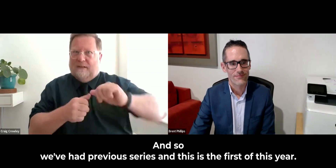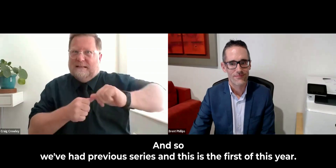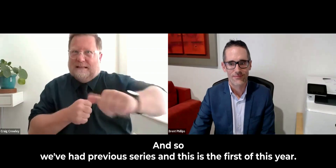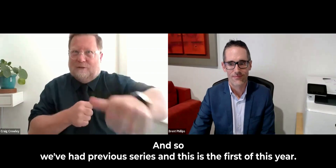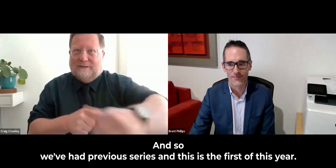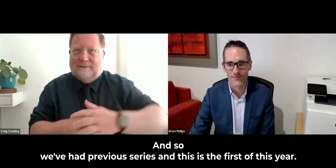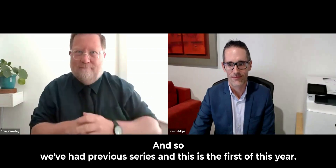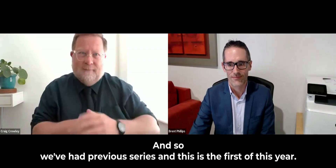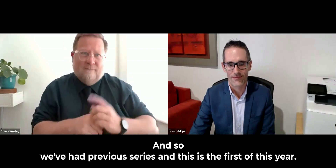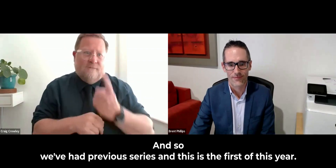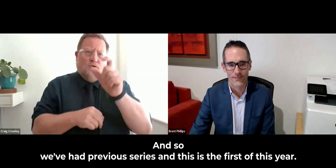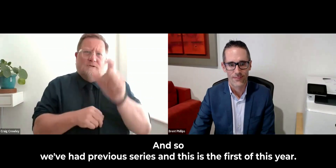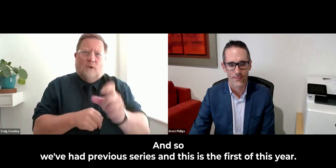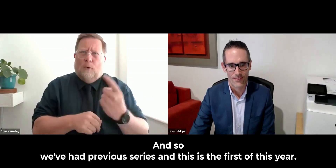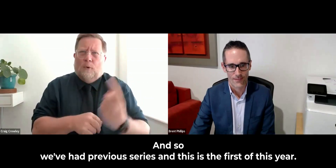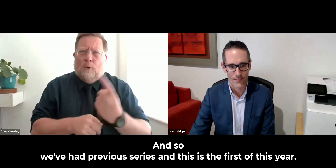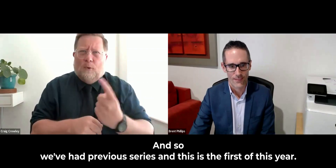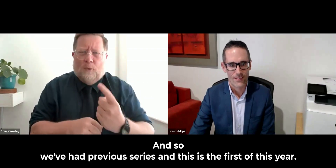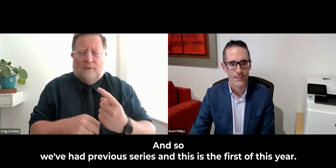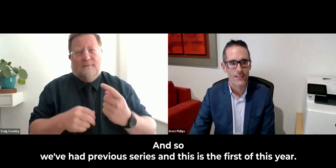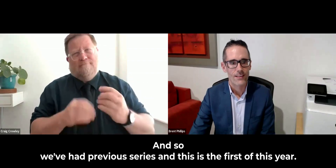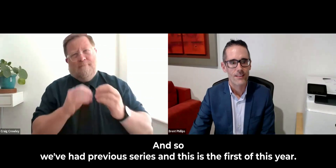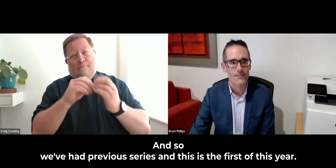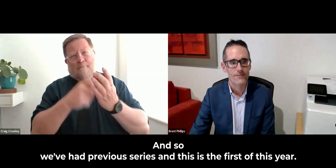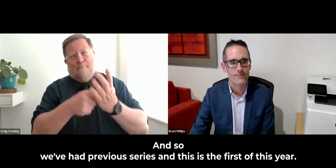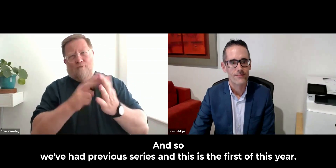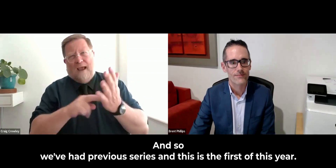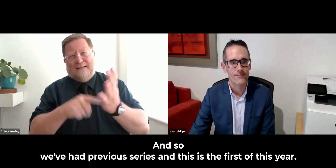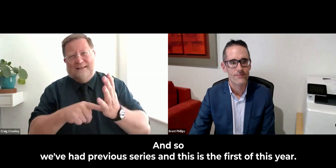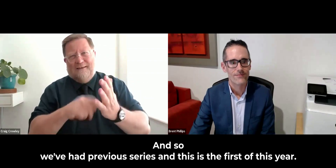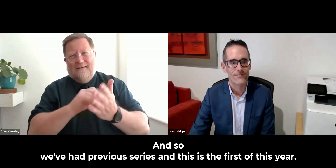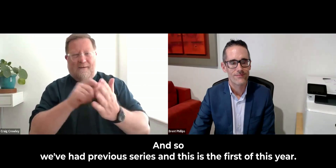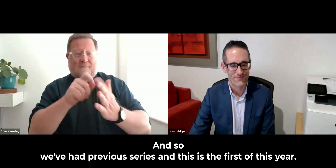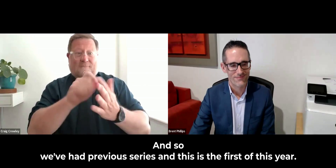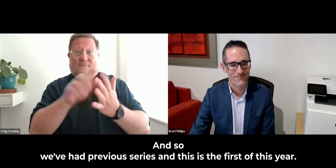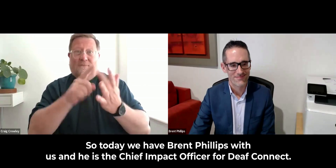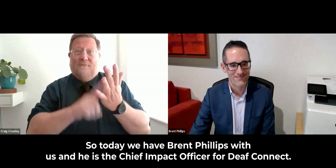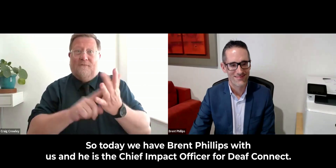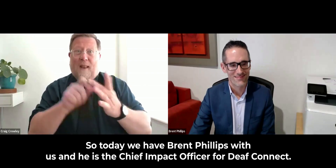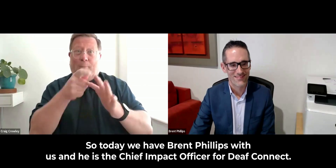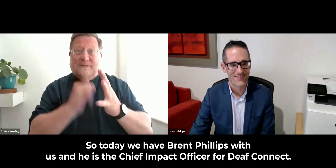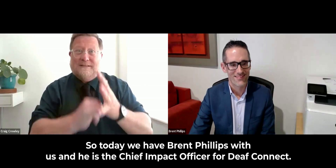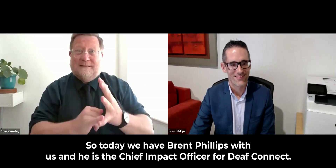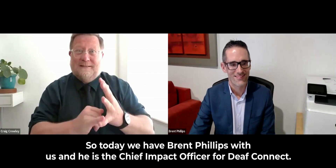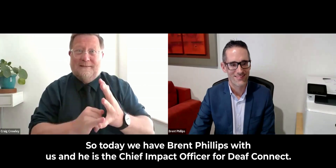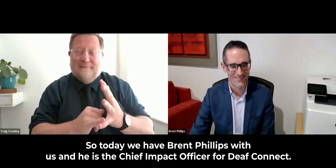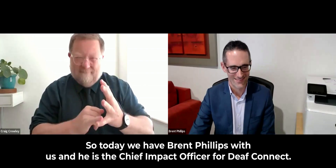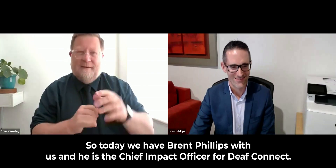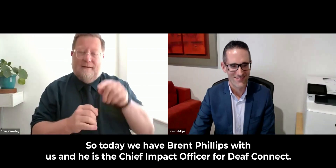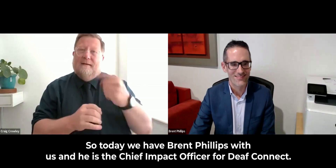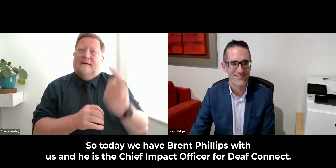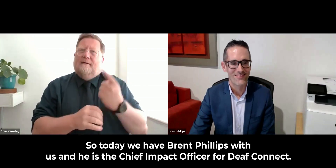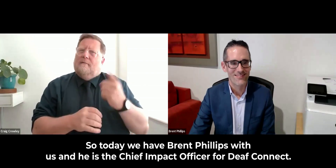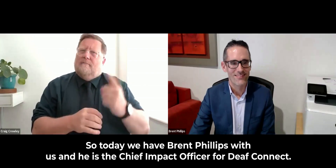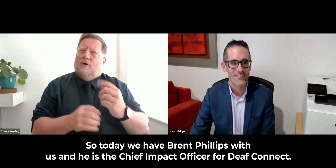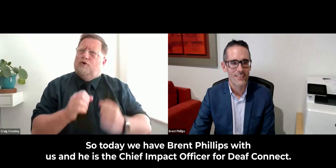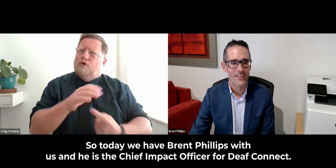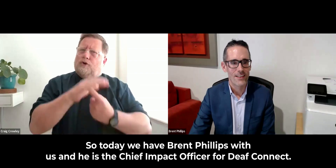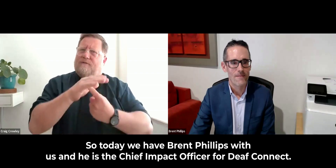And so we've had previous series, and this is the first of this year. So today we have Brent Phillips with us,